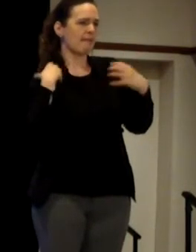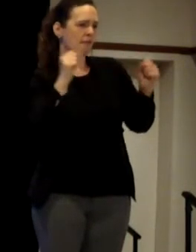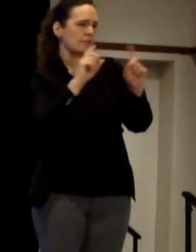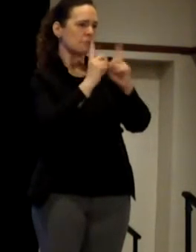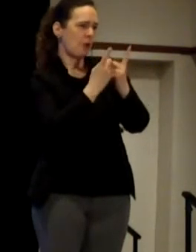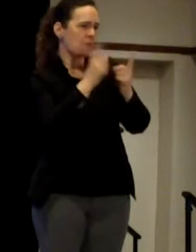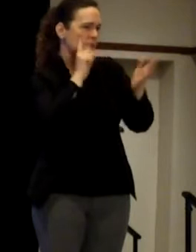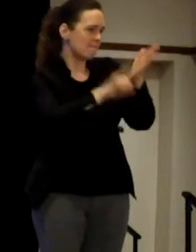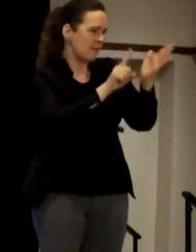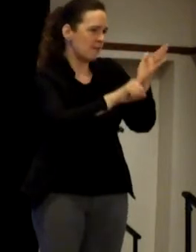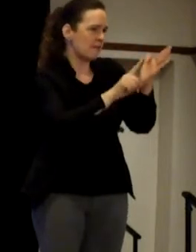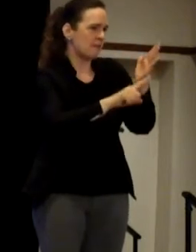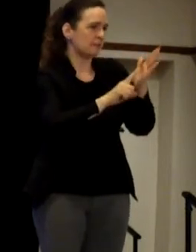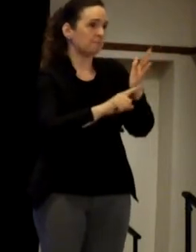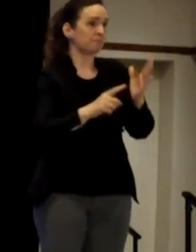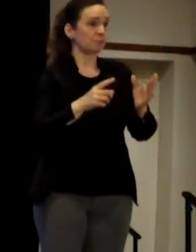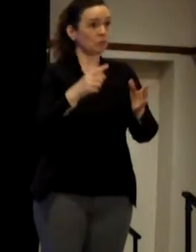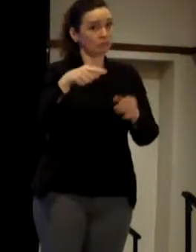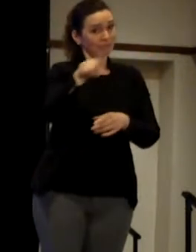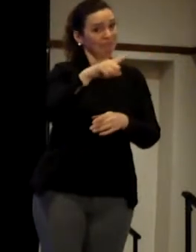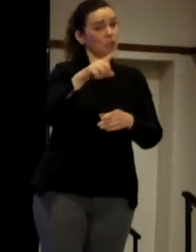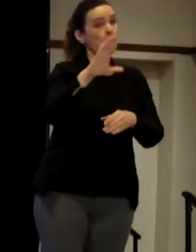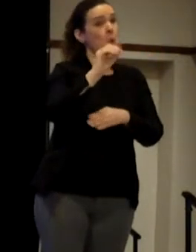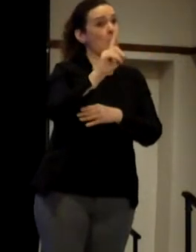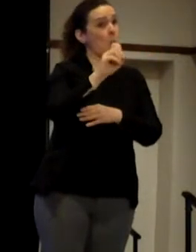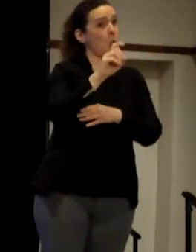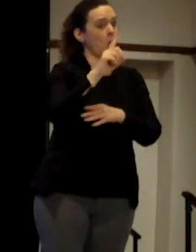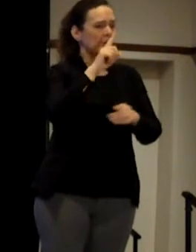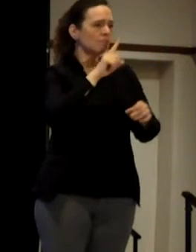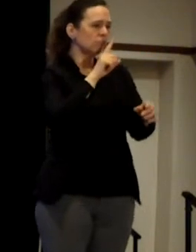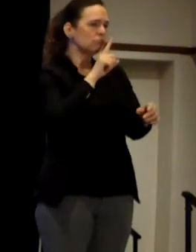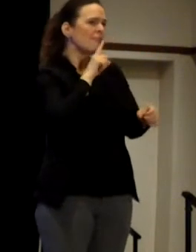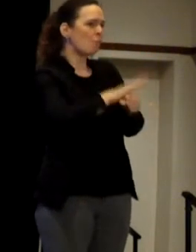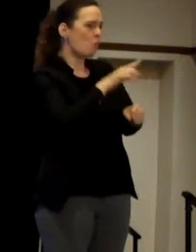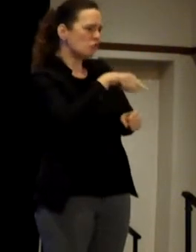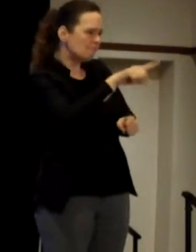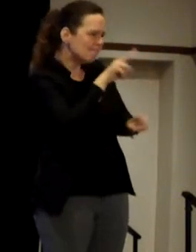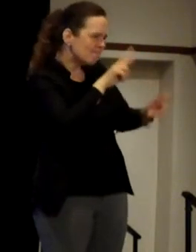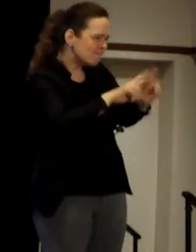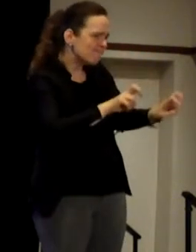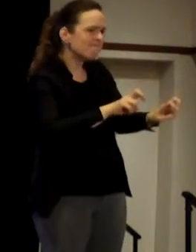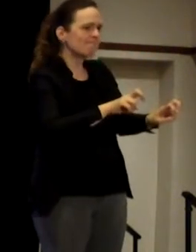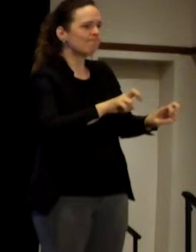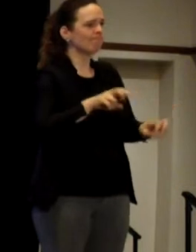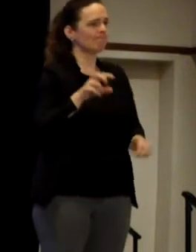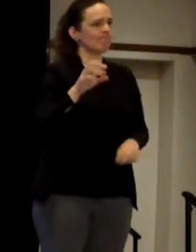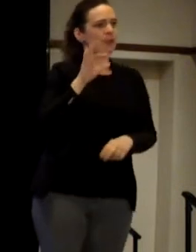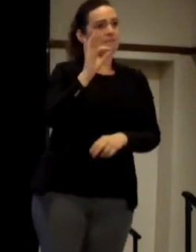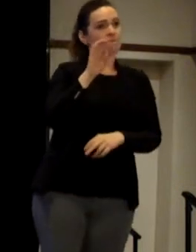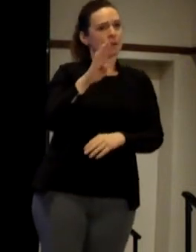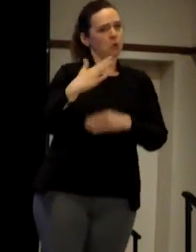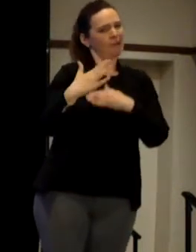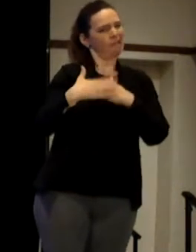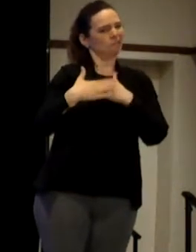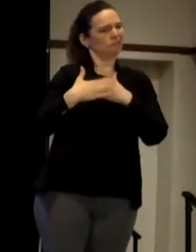department. We were alerted in February that there was an issue. We went out and cited the